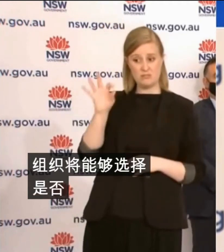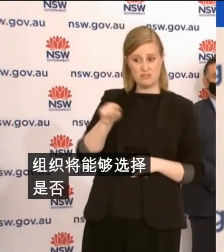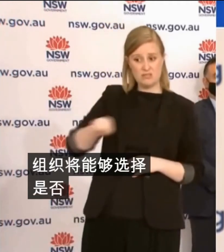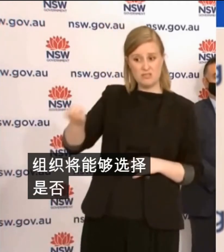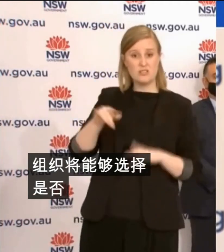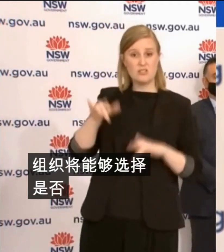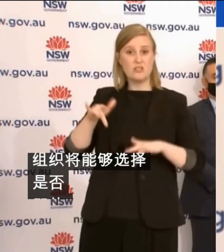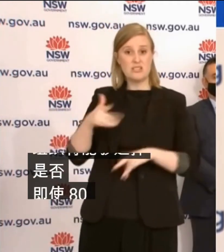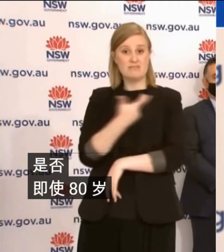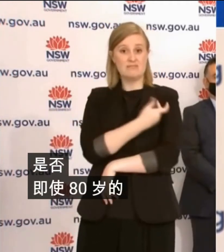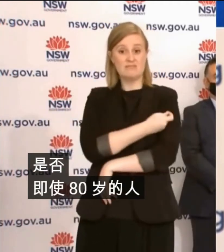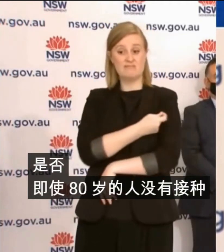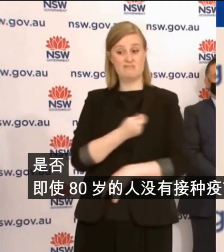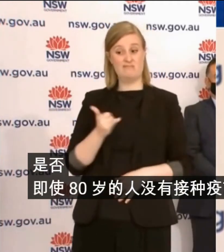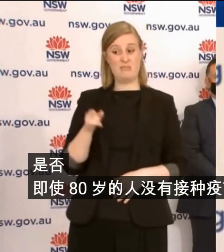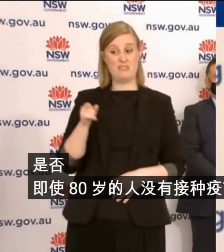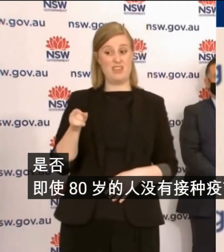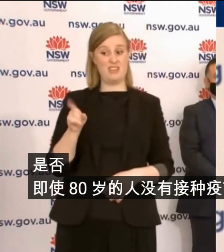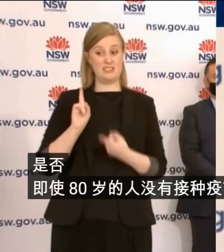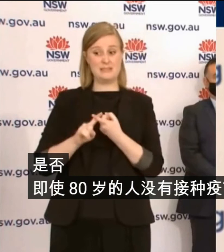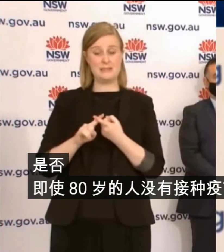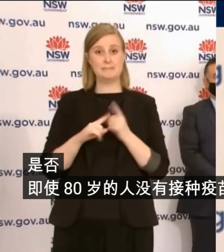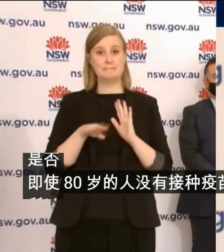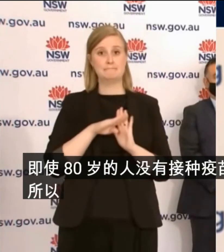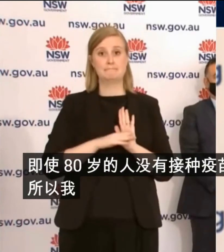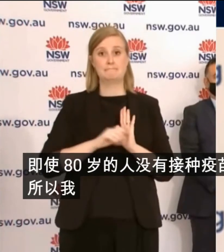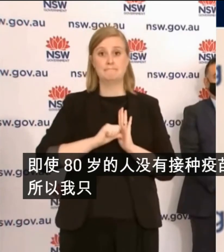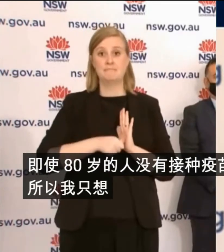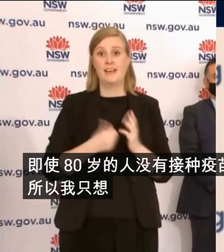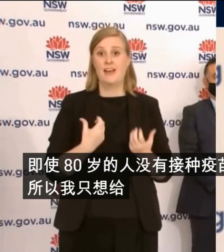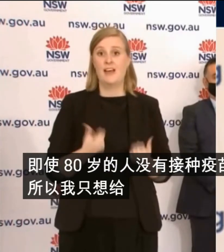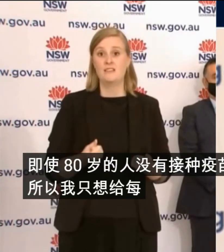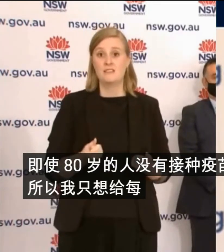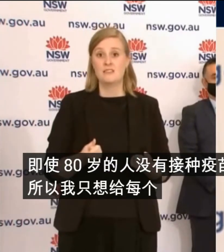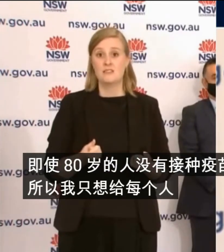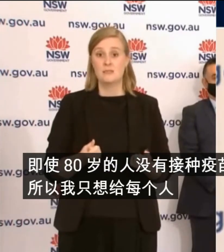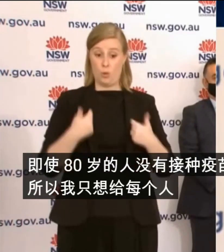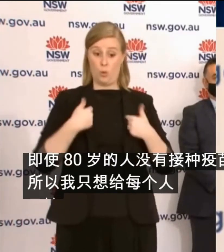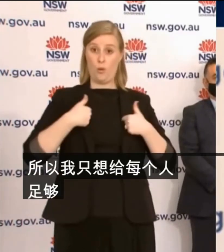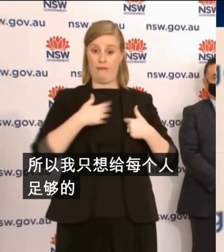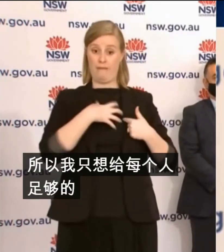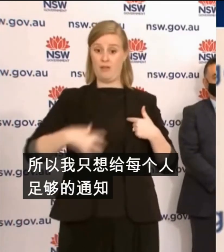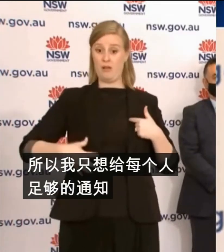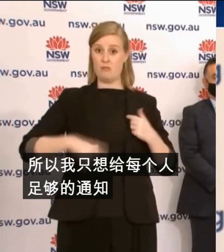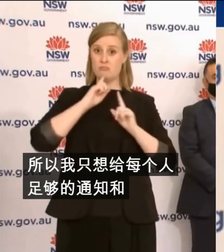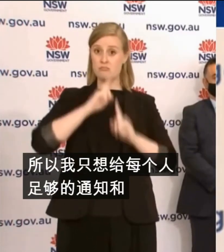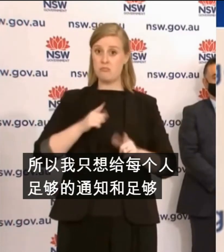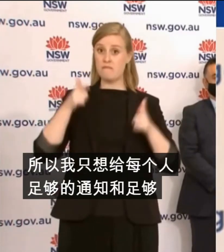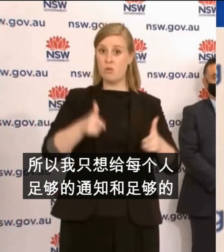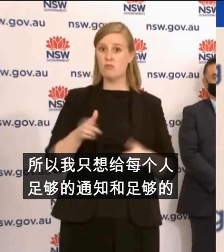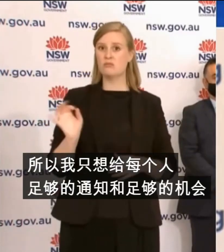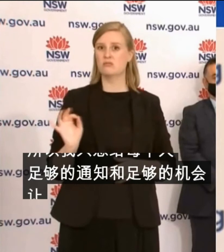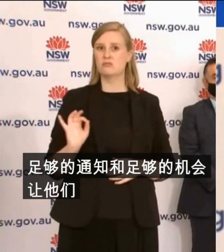they welcome people onto their premises, even at 80% who don't have the vaccine. So I just want to give everybody enough notice and